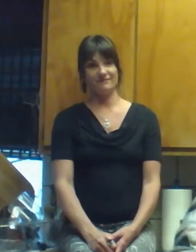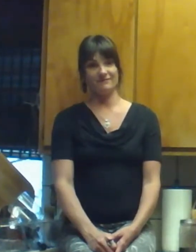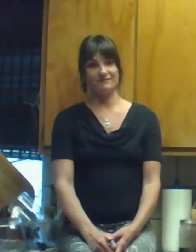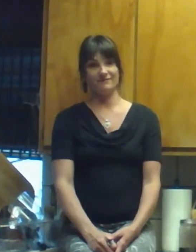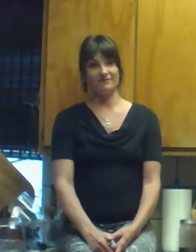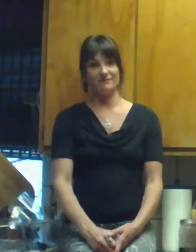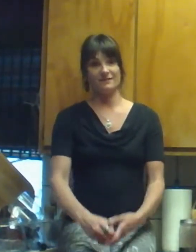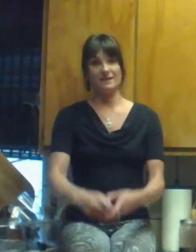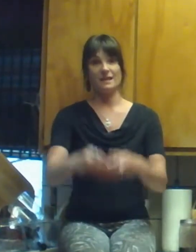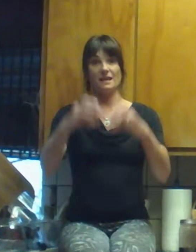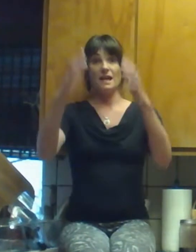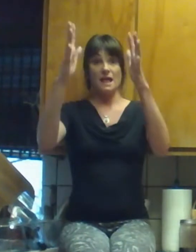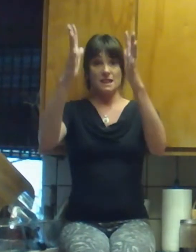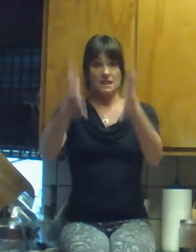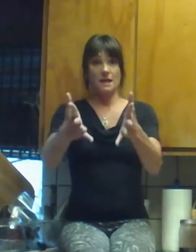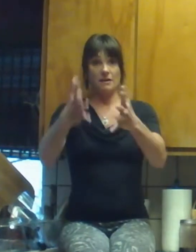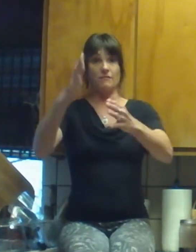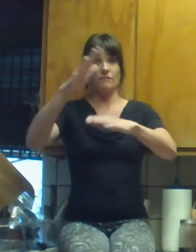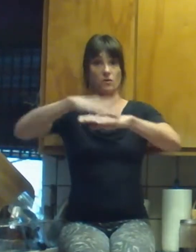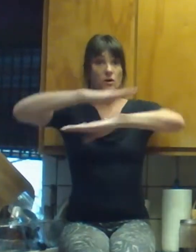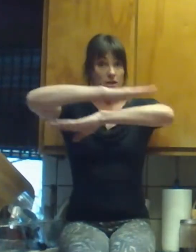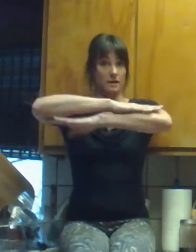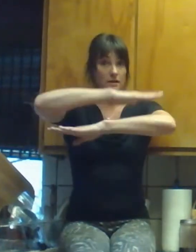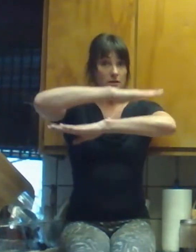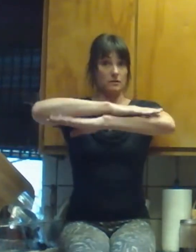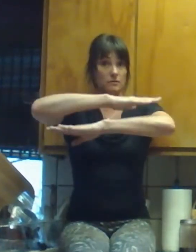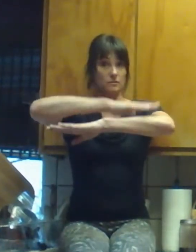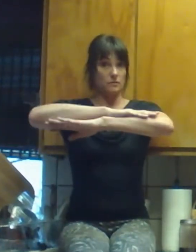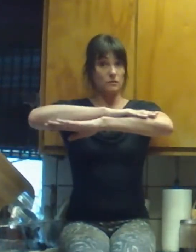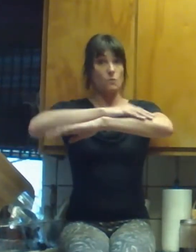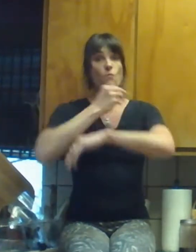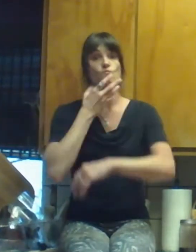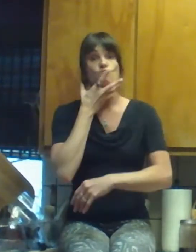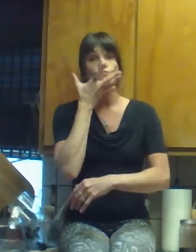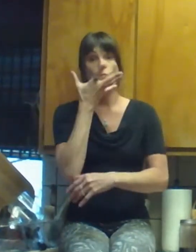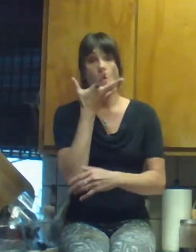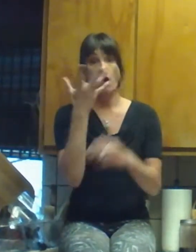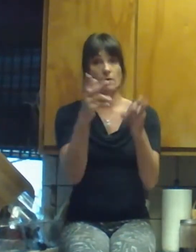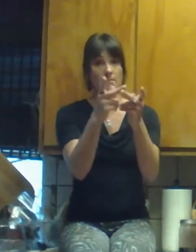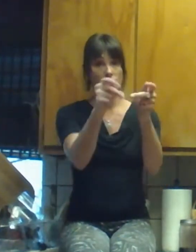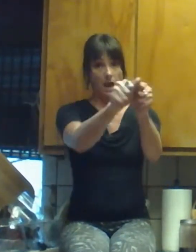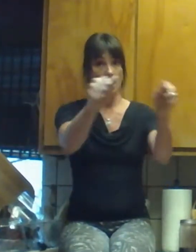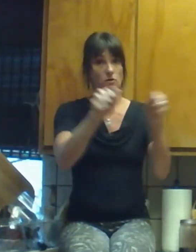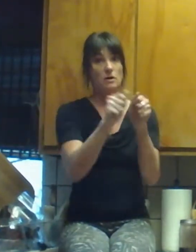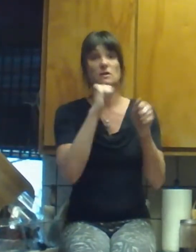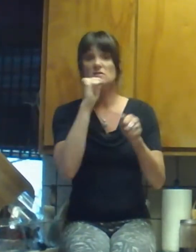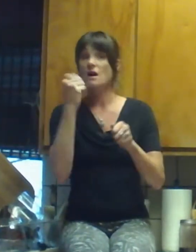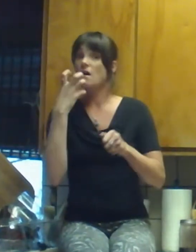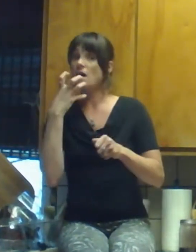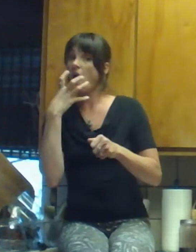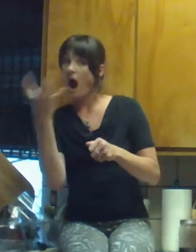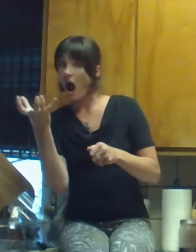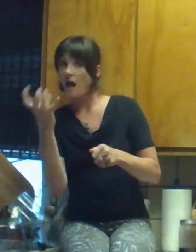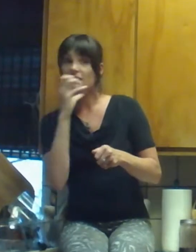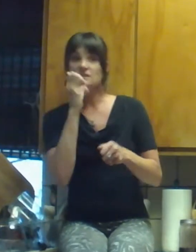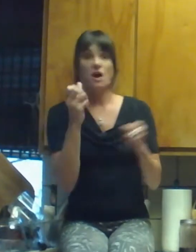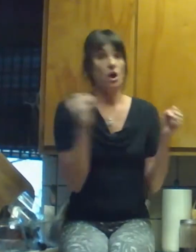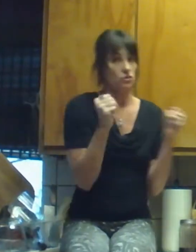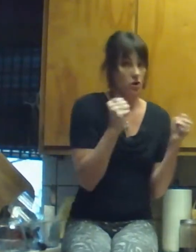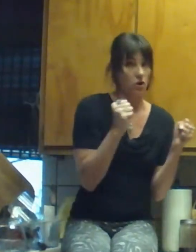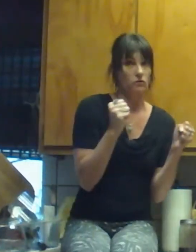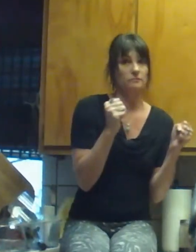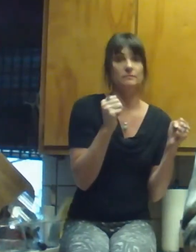and you leave it on your counter in a kind of warm place, not too hot, not too cold, and you leave it there